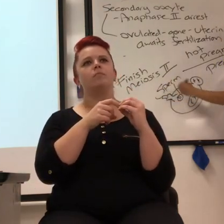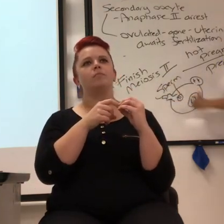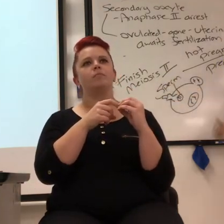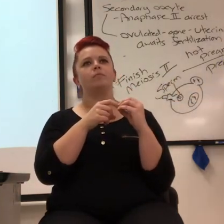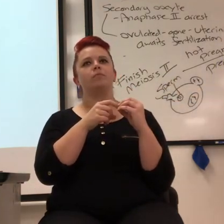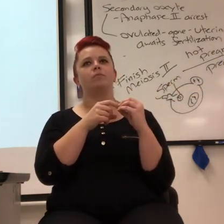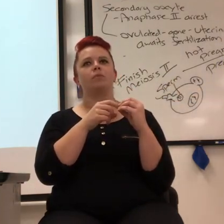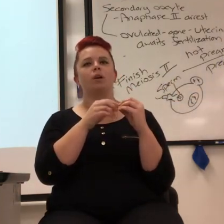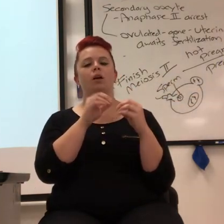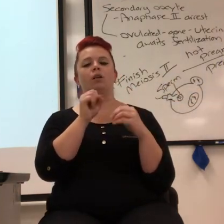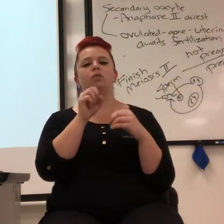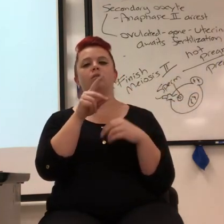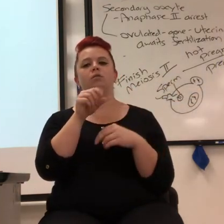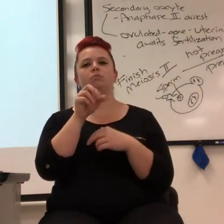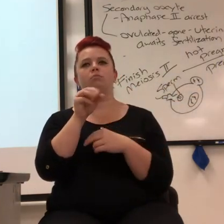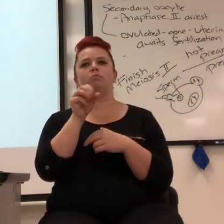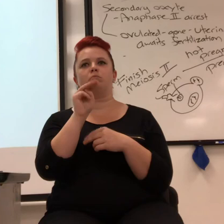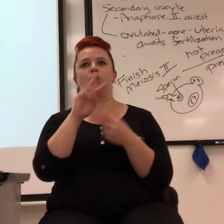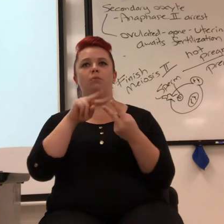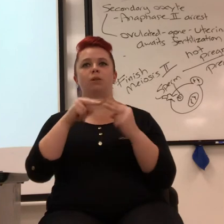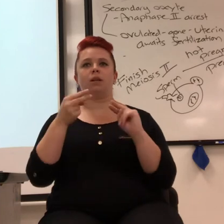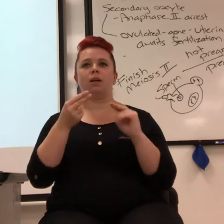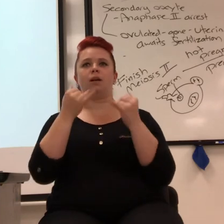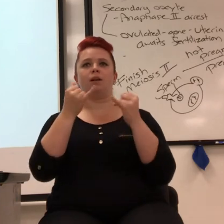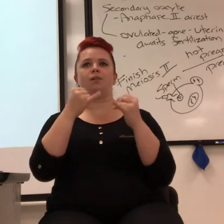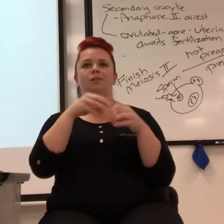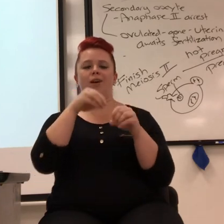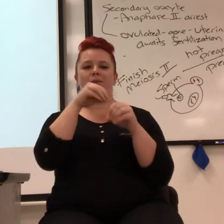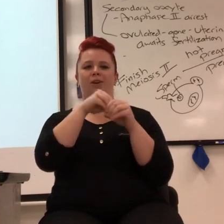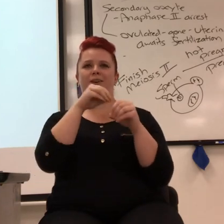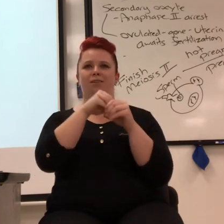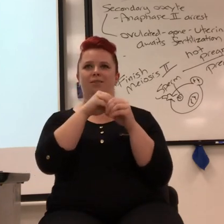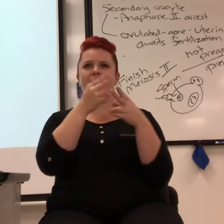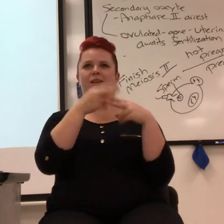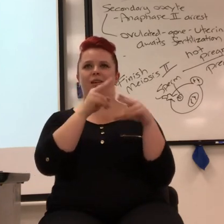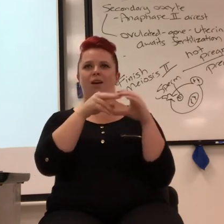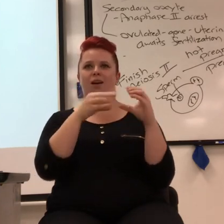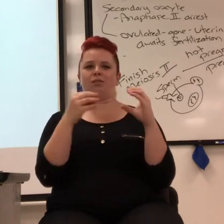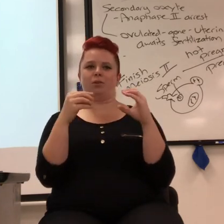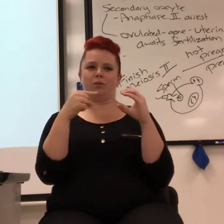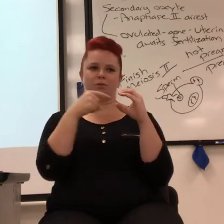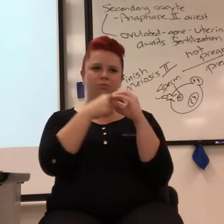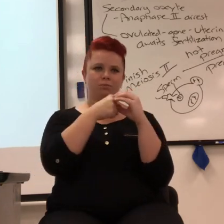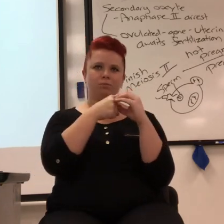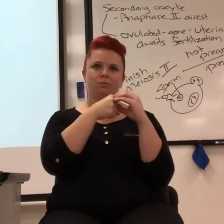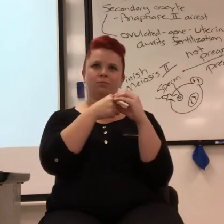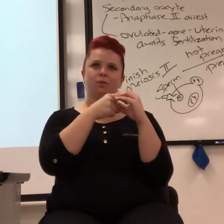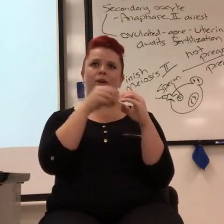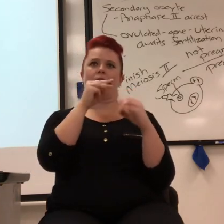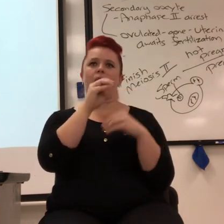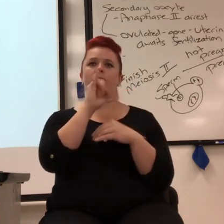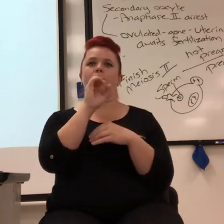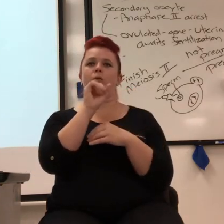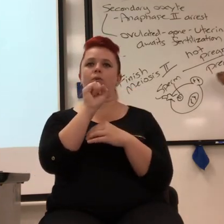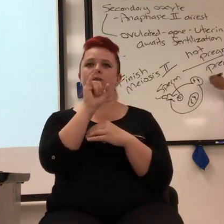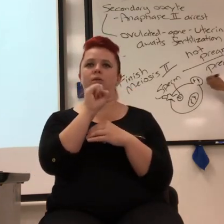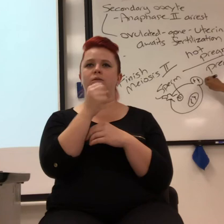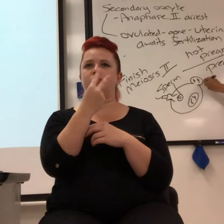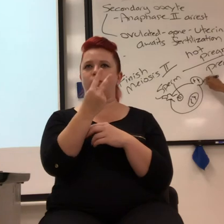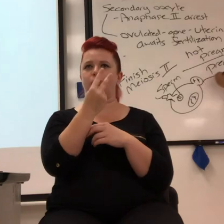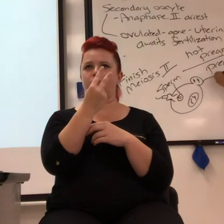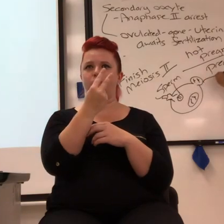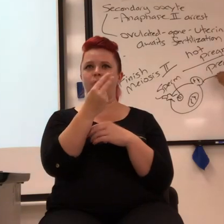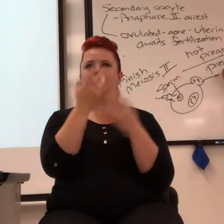and the sperm DNA is now inside the fertilized egg. You finish meiosis 2, eject